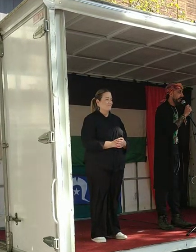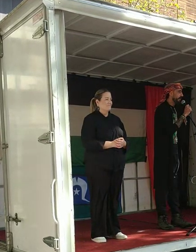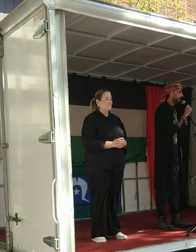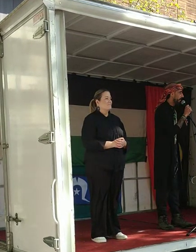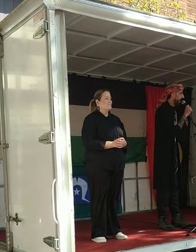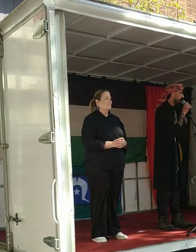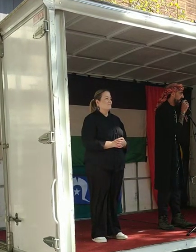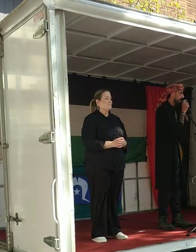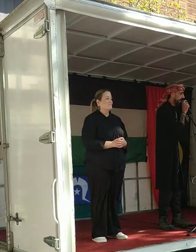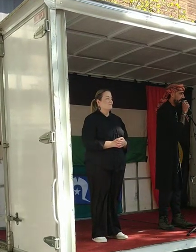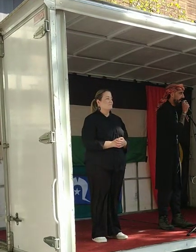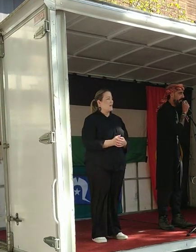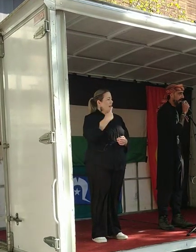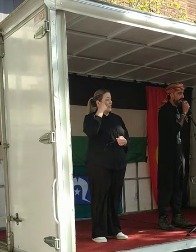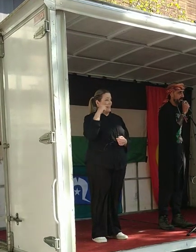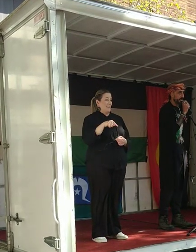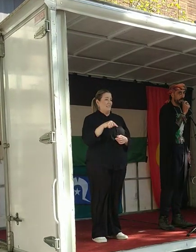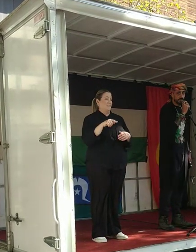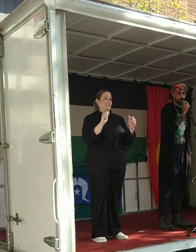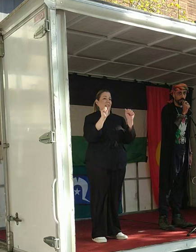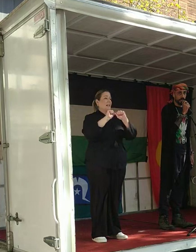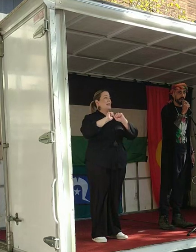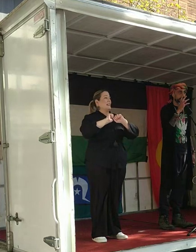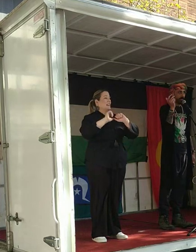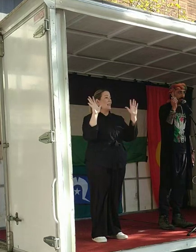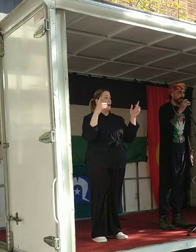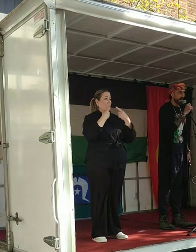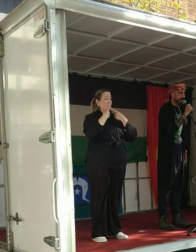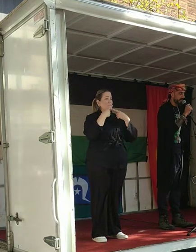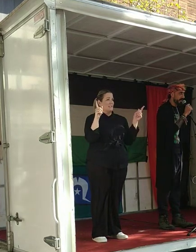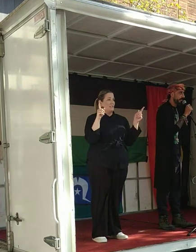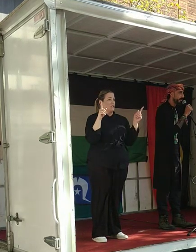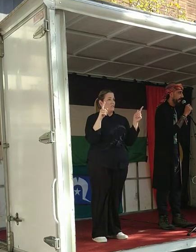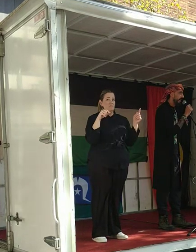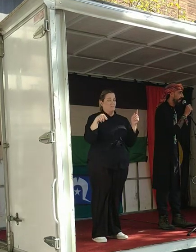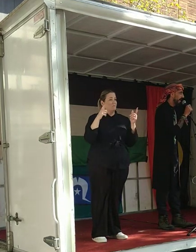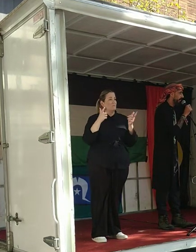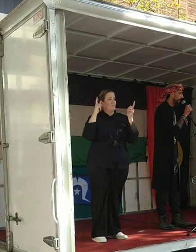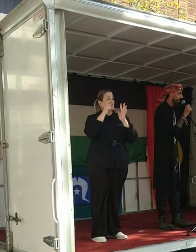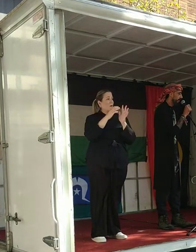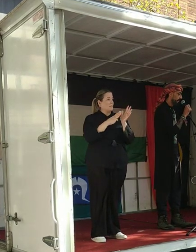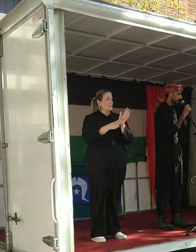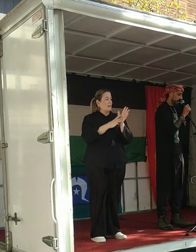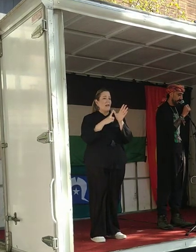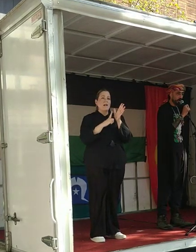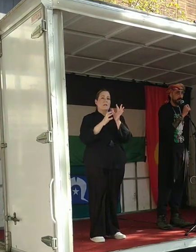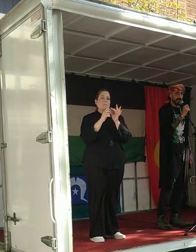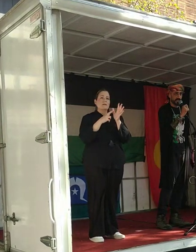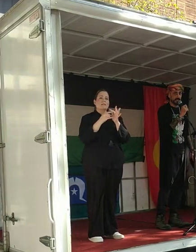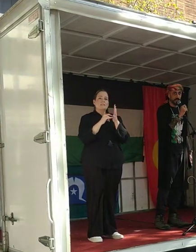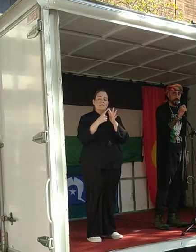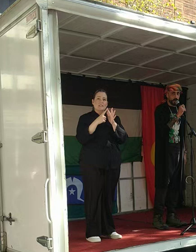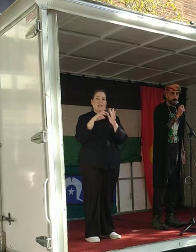And I think this is a clear message to Mr. Albanese and his government that is